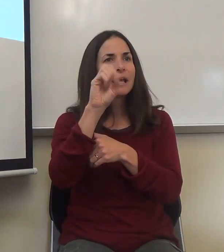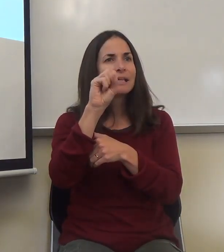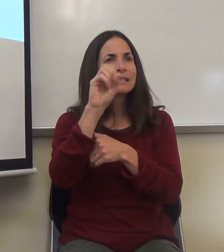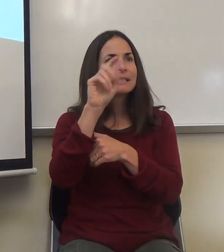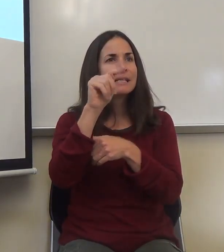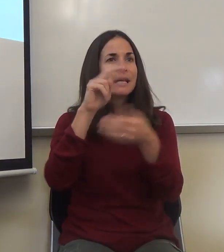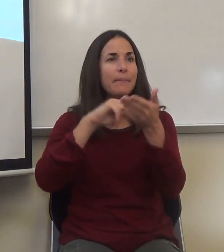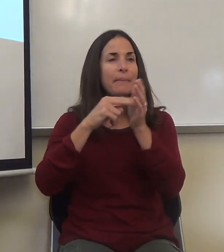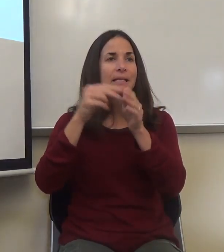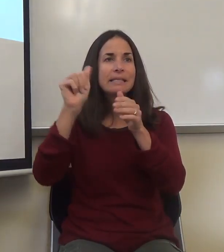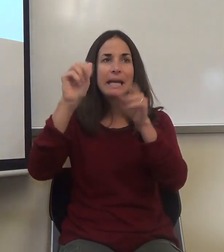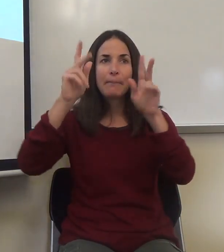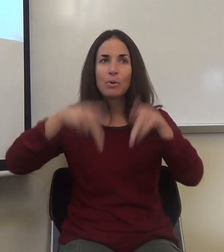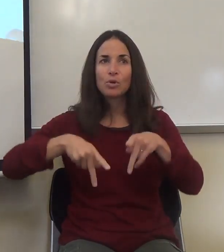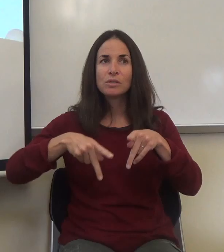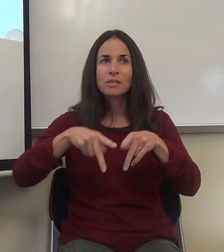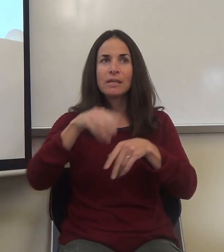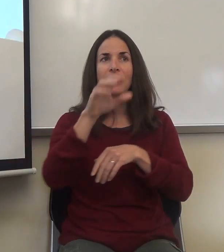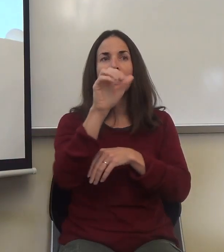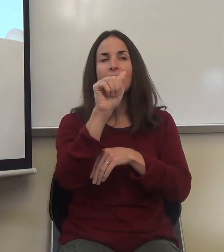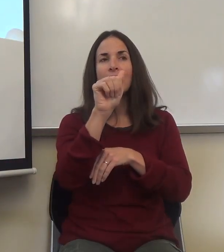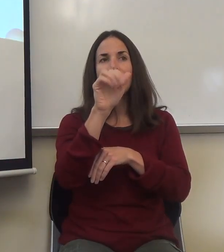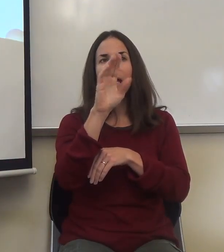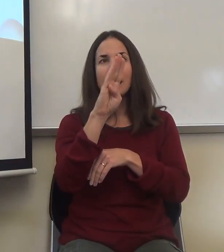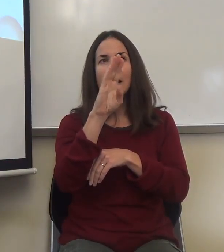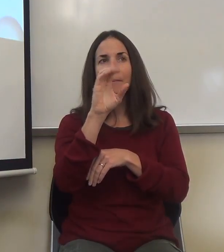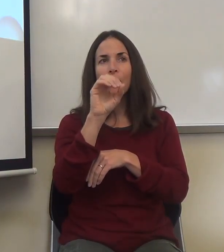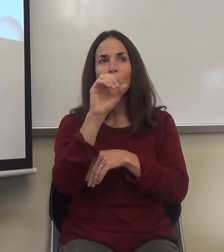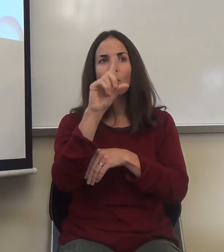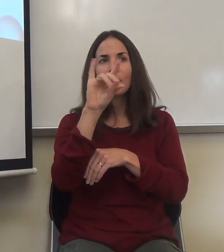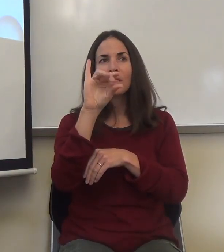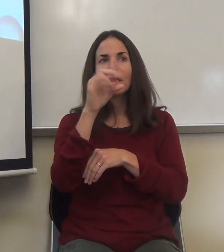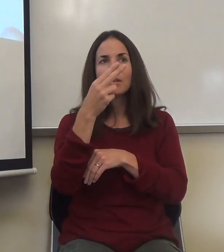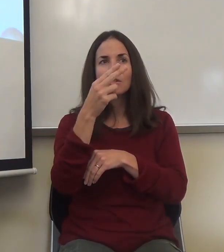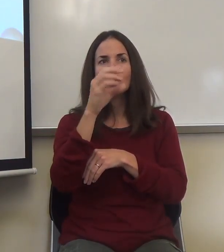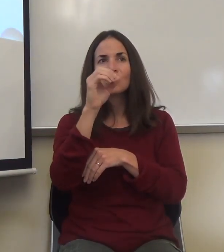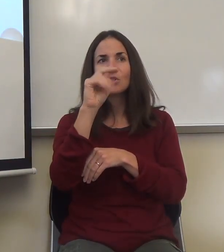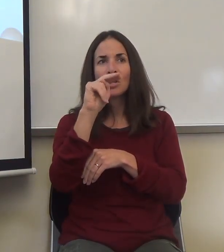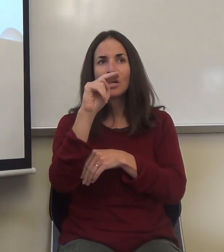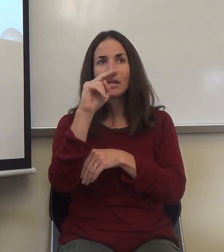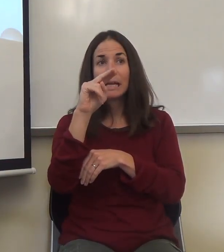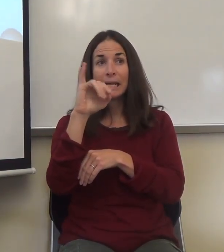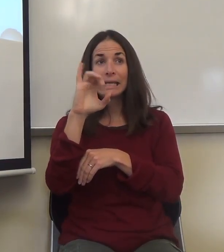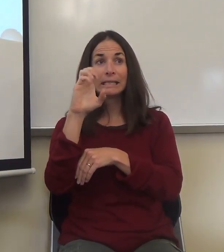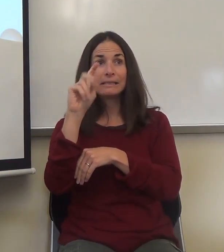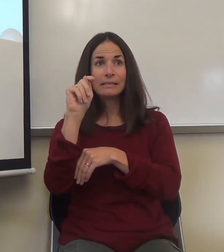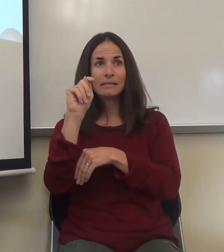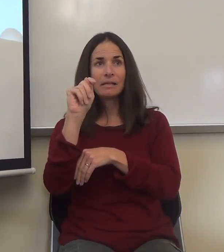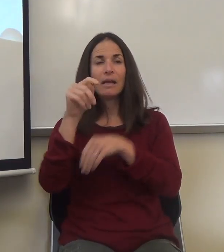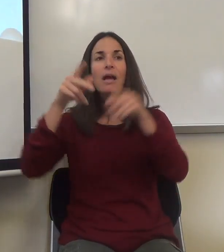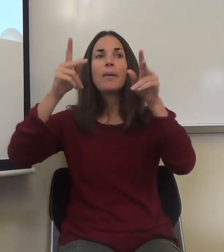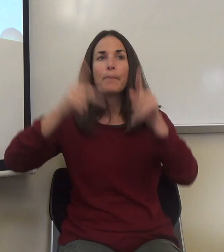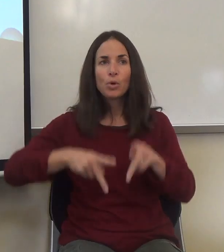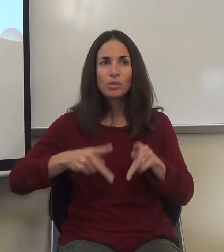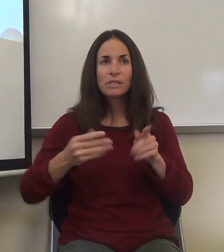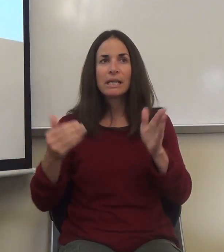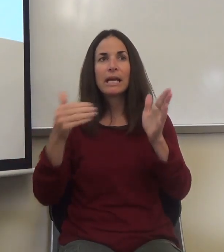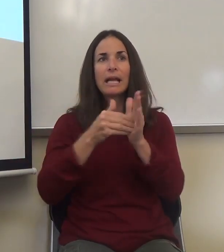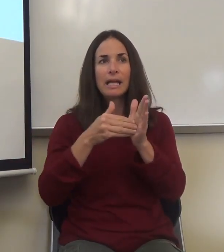wow, that's pretty recent. So, yeah, it's scary. It's pretty scary. Okay,